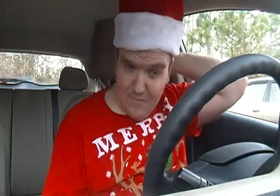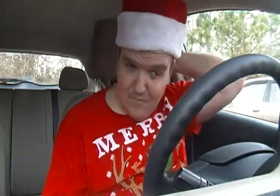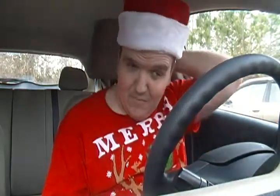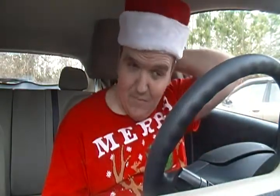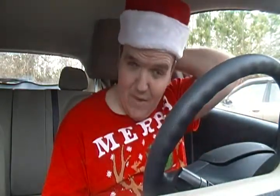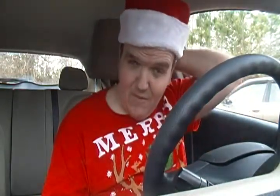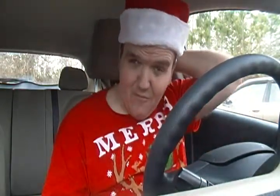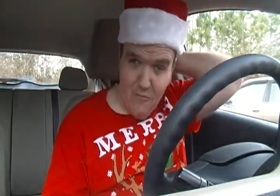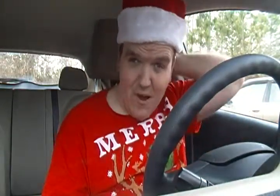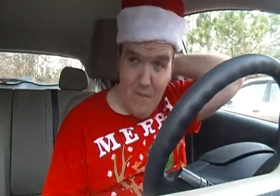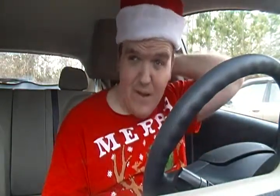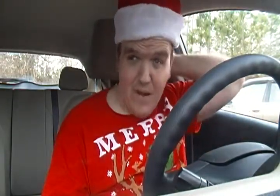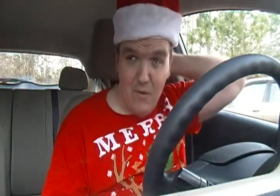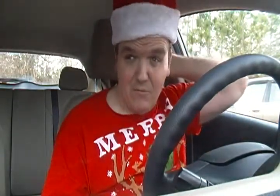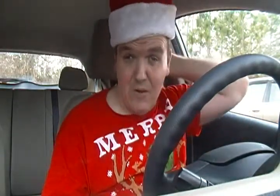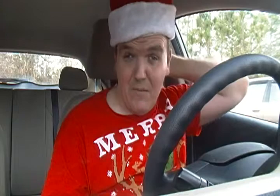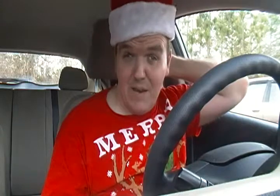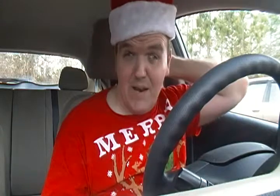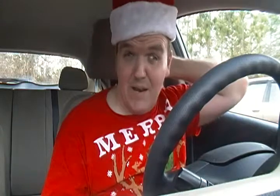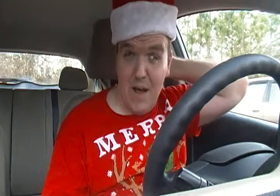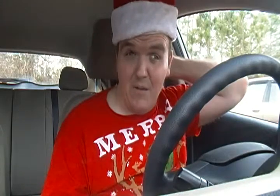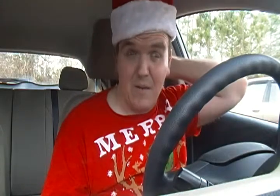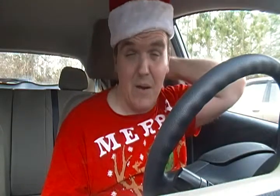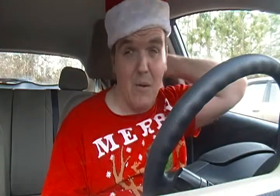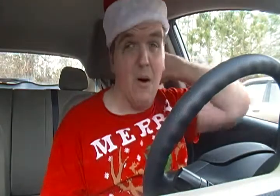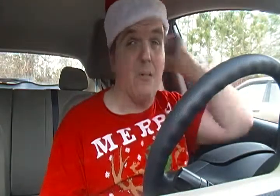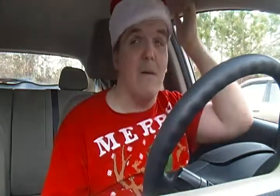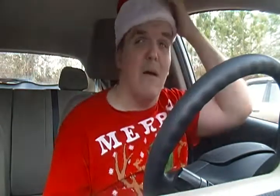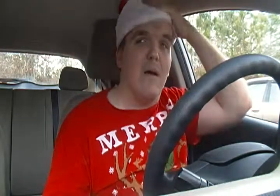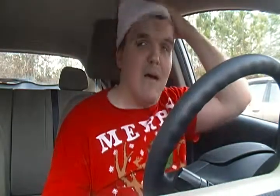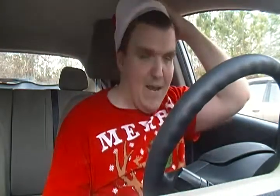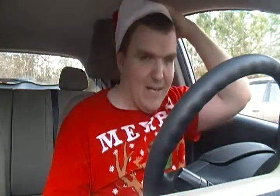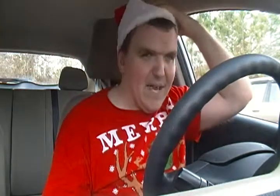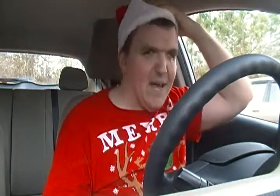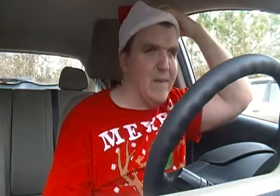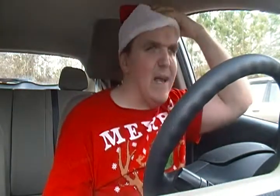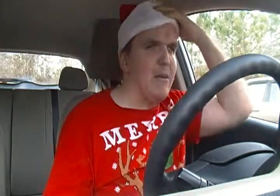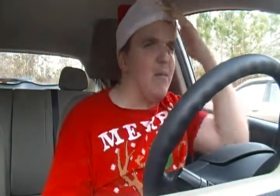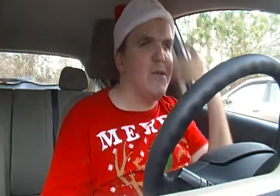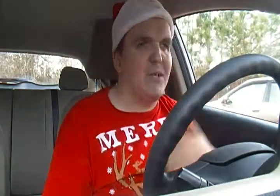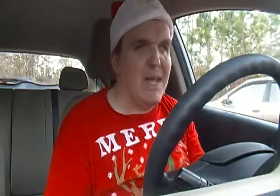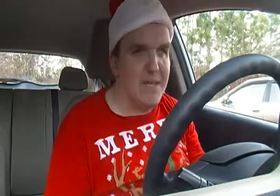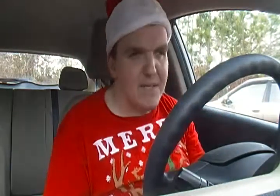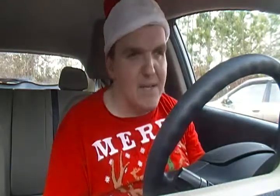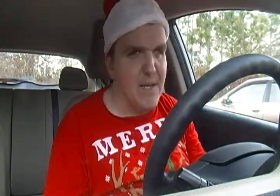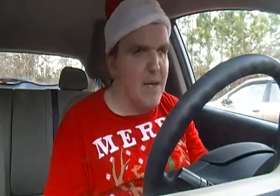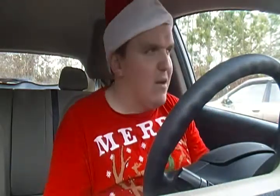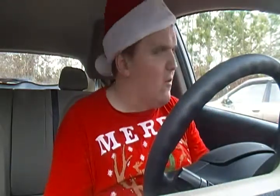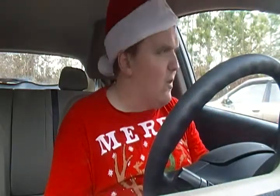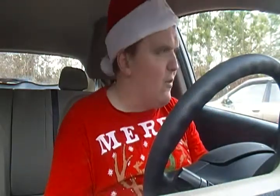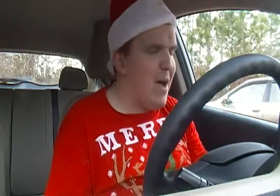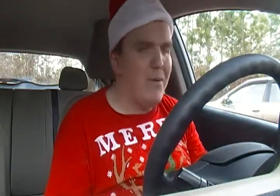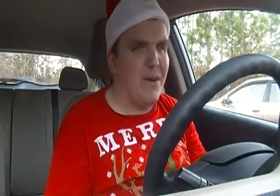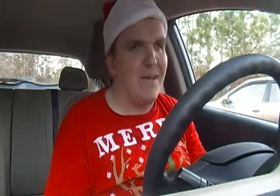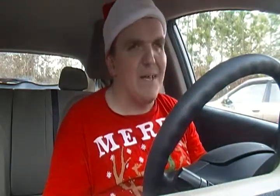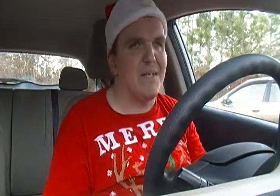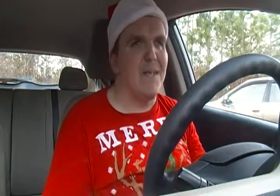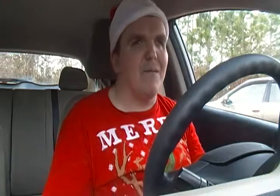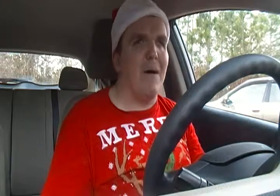ralphie go ralphie and all them go home and his dad's like where's your glasses what happened to your glasses and the